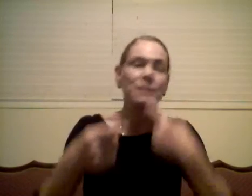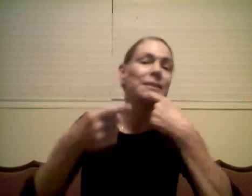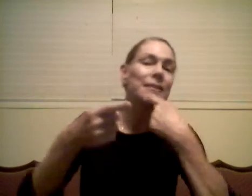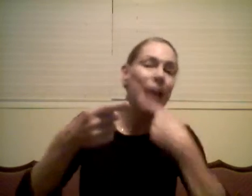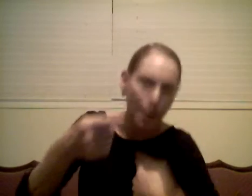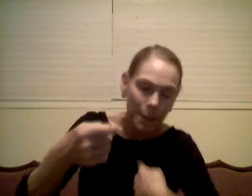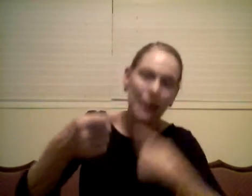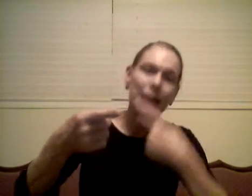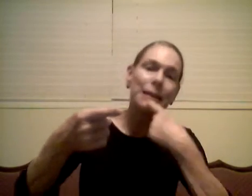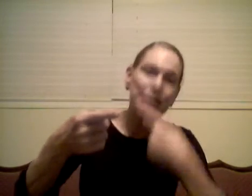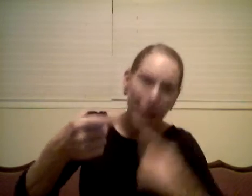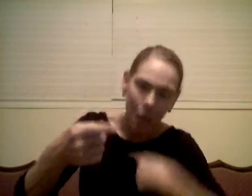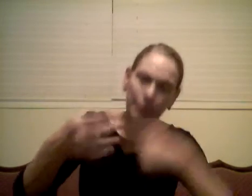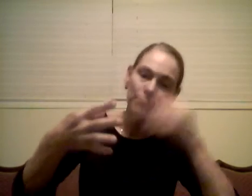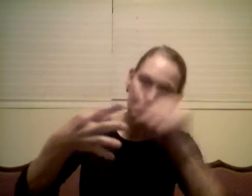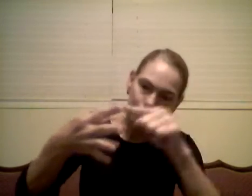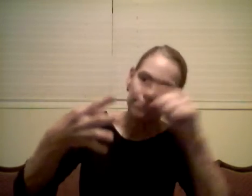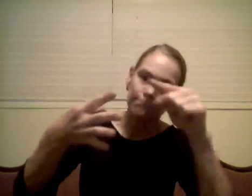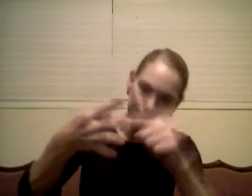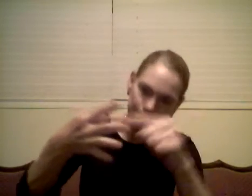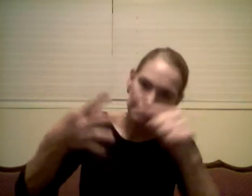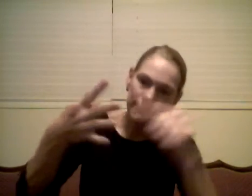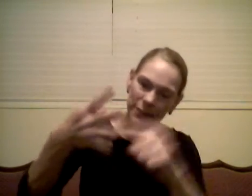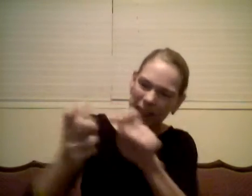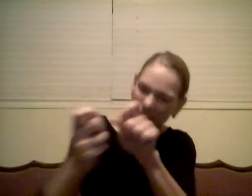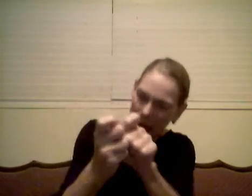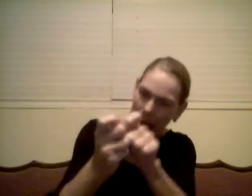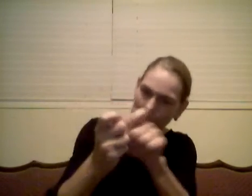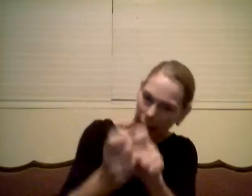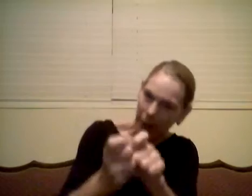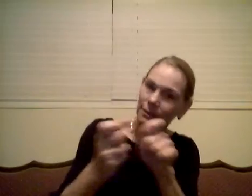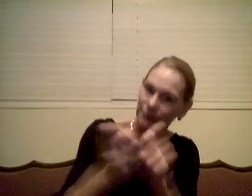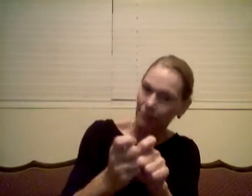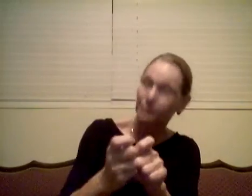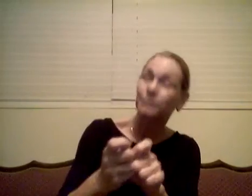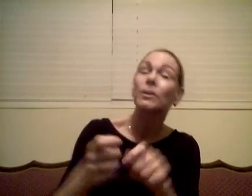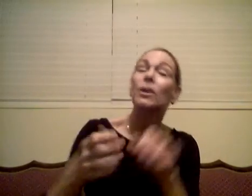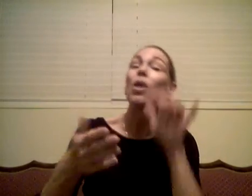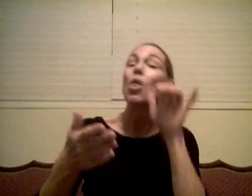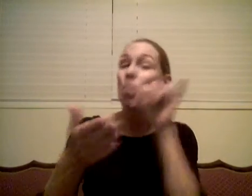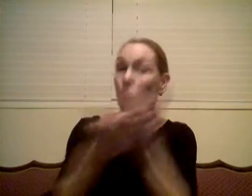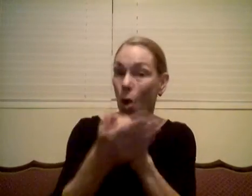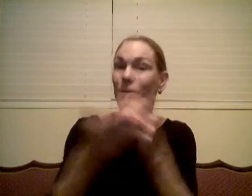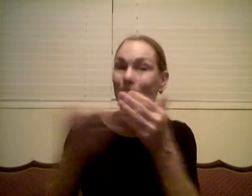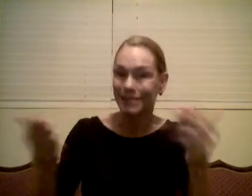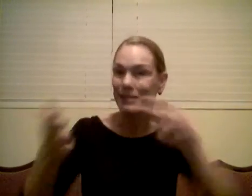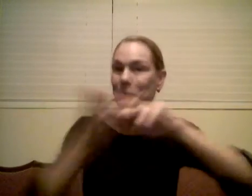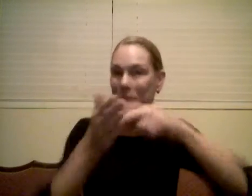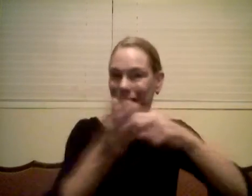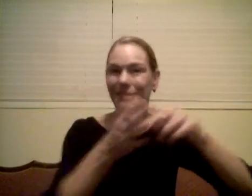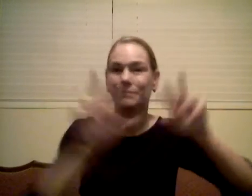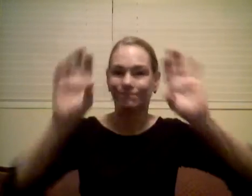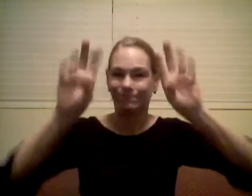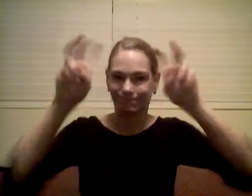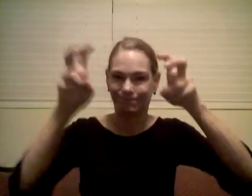that tell you are in the middle of a behavioral interview model, and there's a certain way that you want to be able to answer these questions. So if there's something